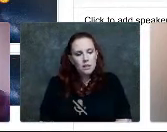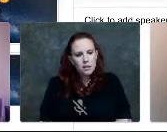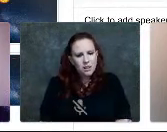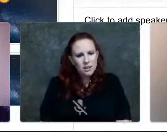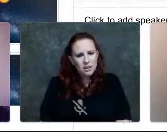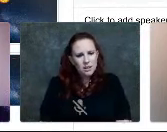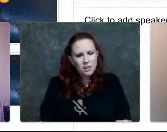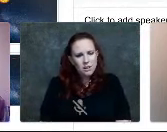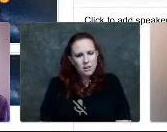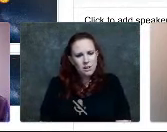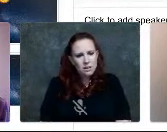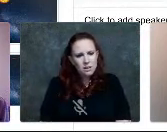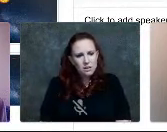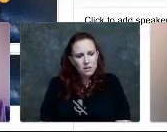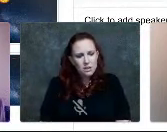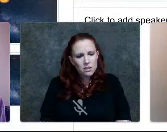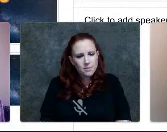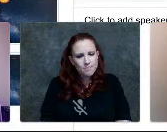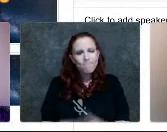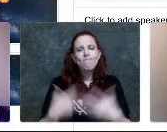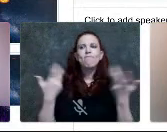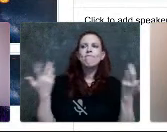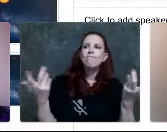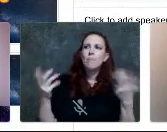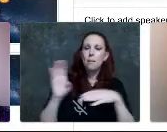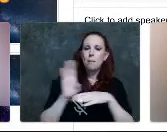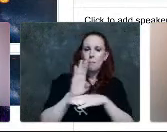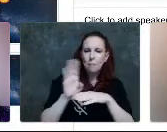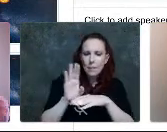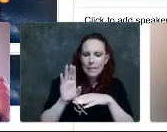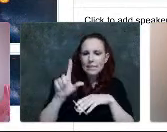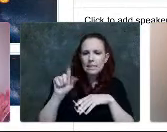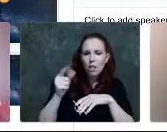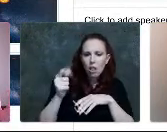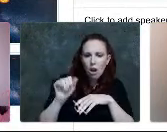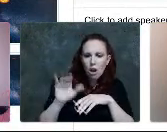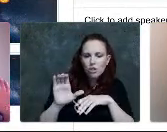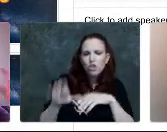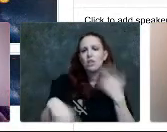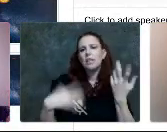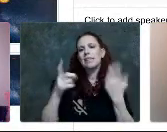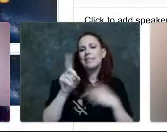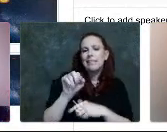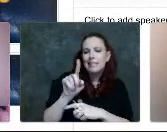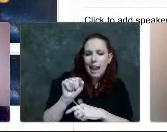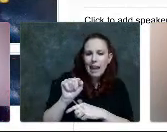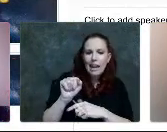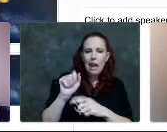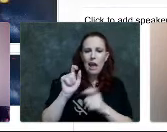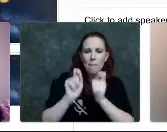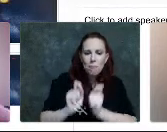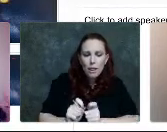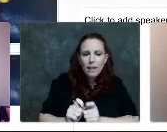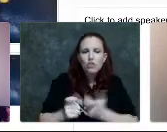Sometimes some questions, like more like business logic, like data manipulation questions, they'll want output in a certain format. So you want to start by thinking like, what is